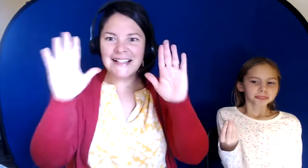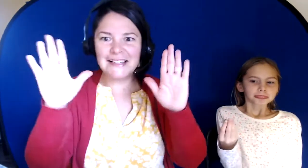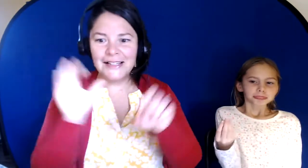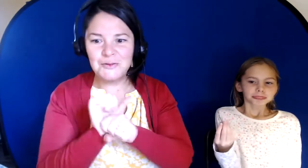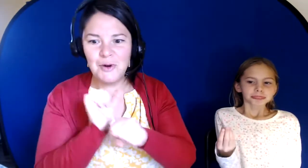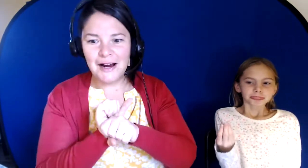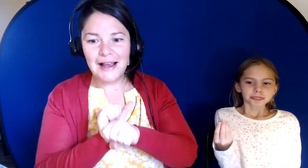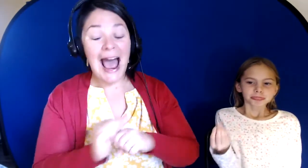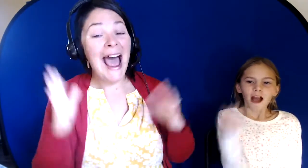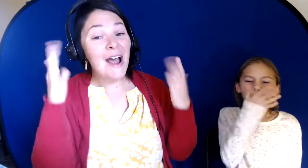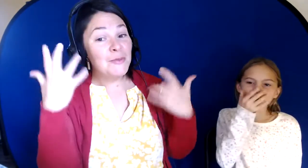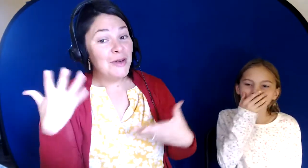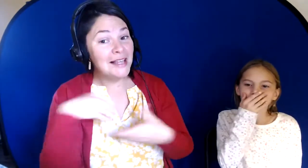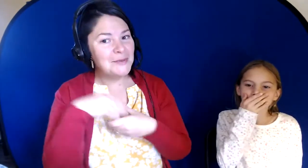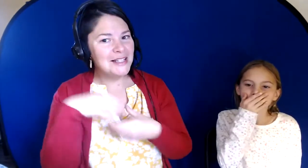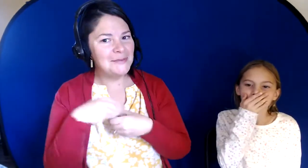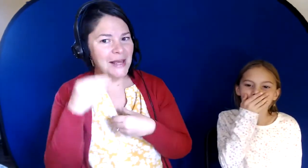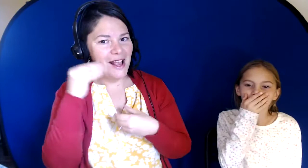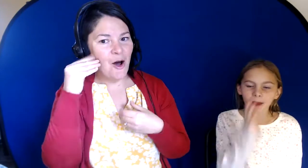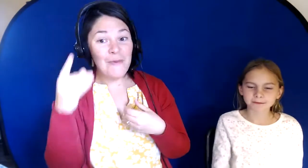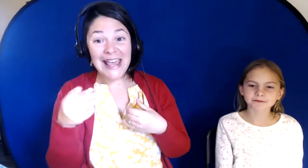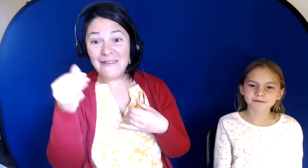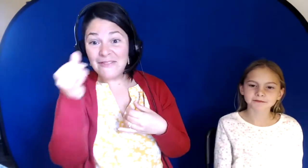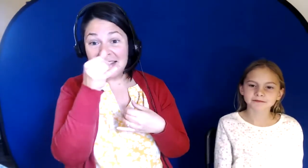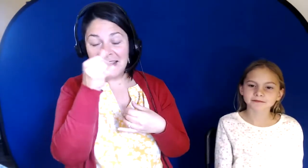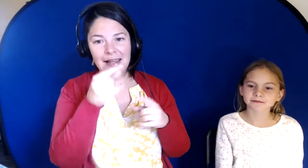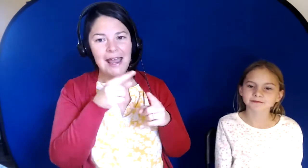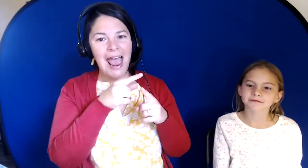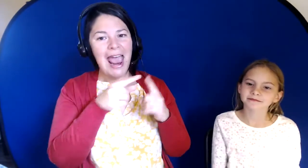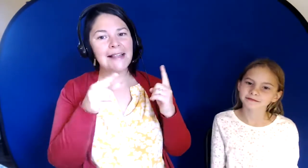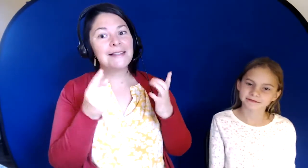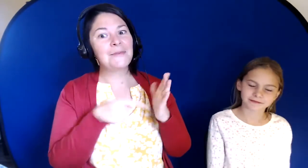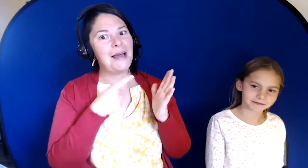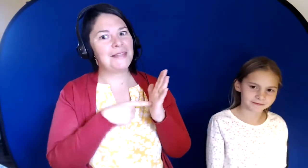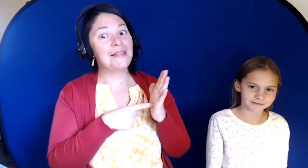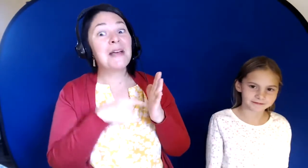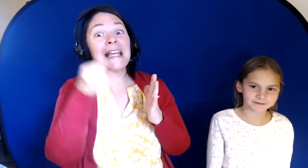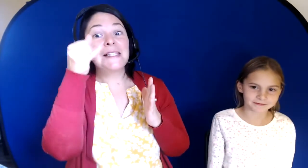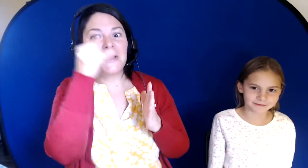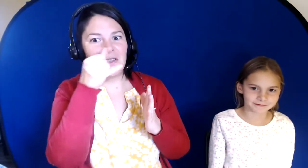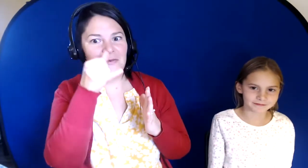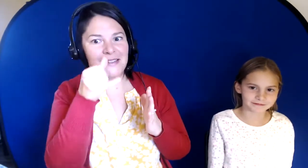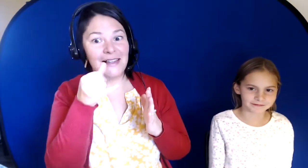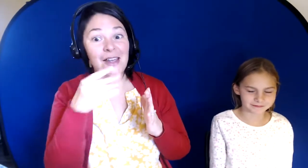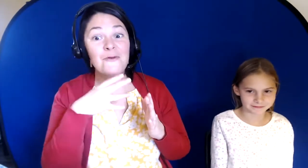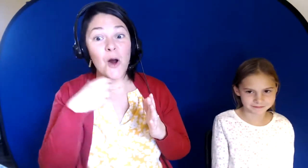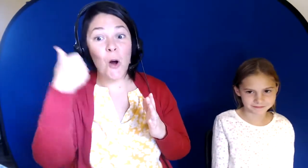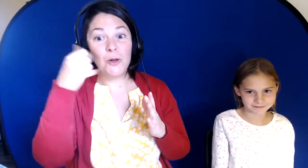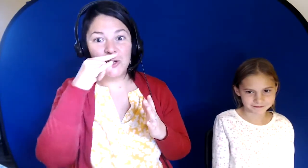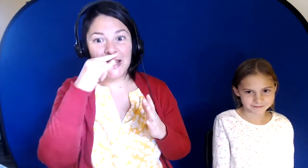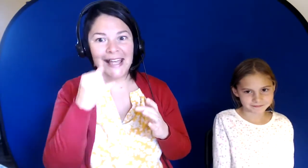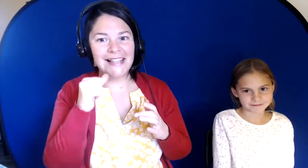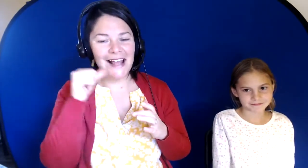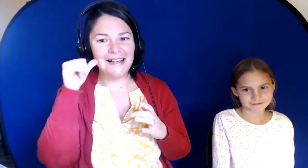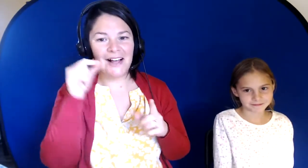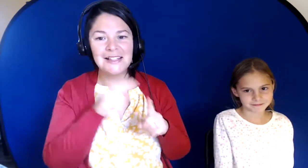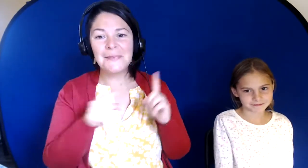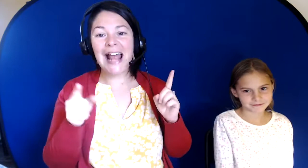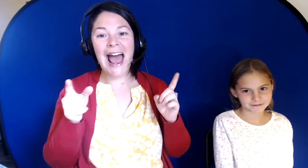Excellent work. I hope you guys participate at home. It can feel silly, and sometimes it especially feels silly for older kids and adults. But